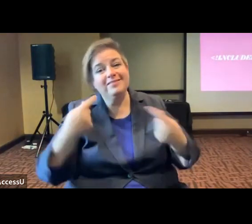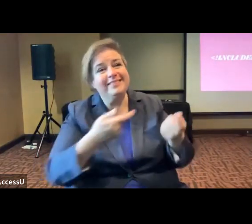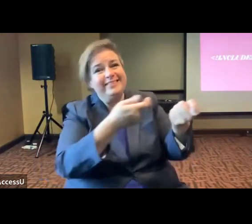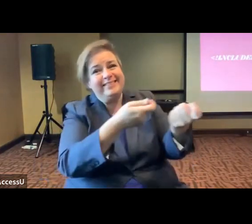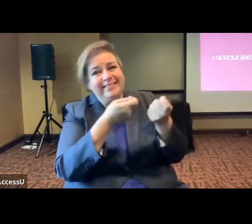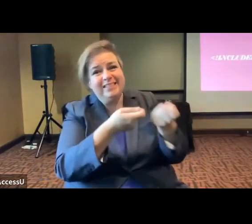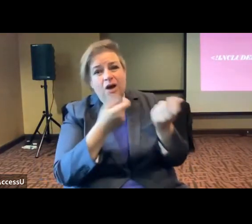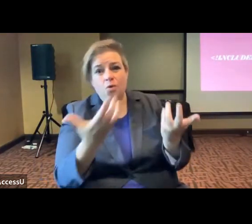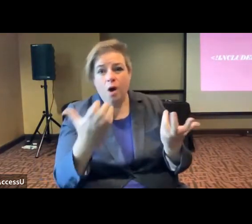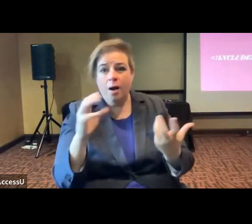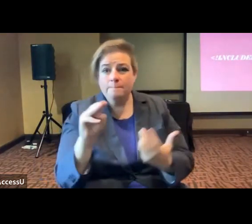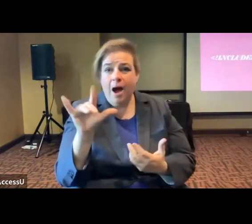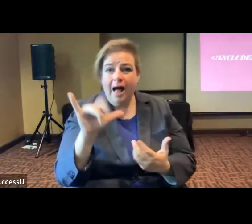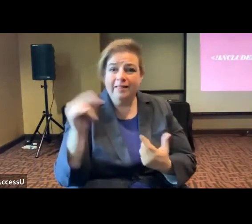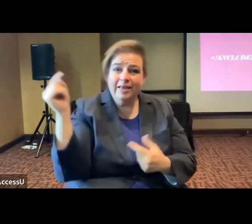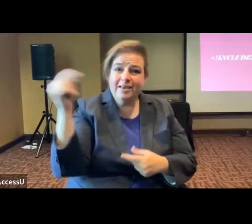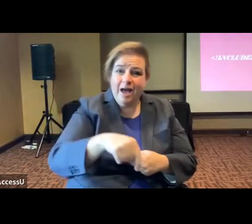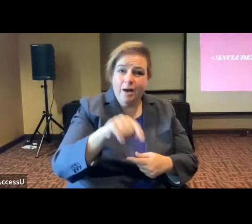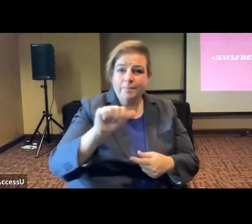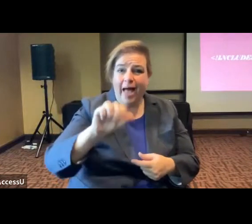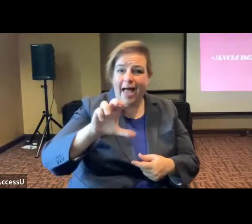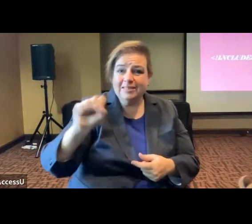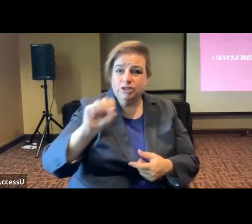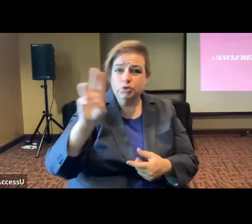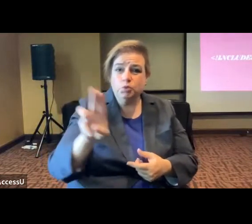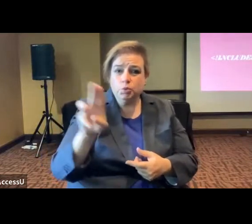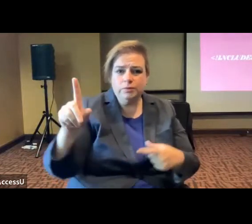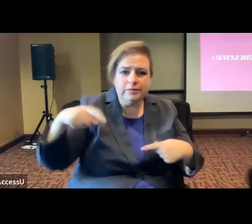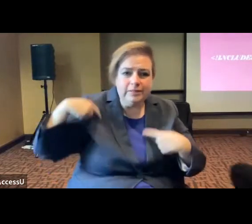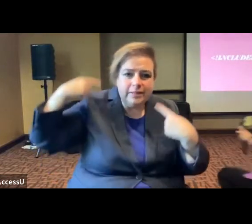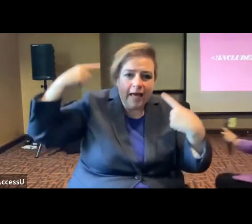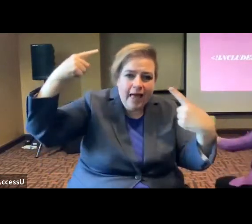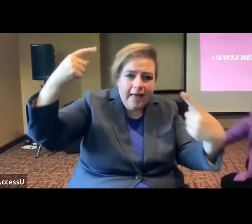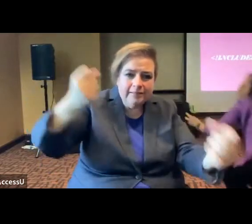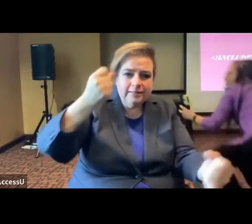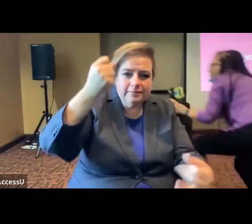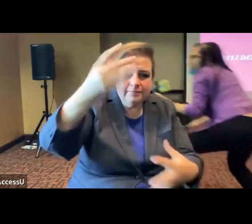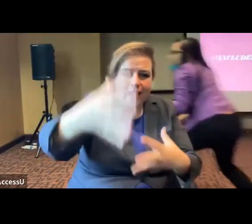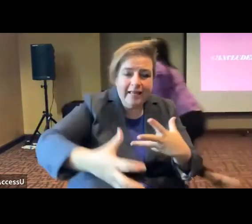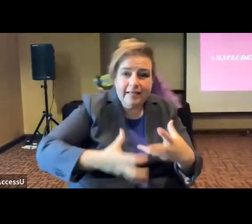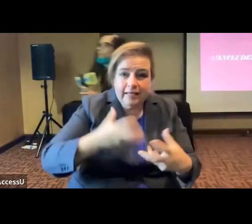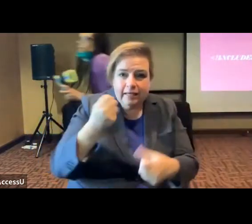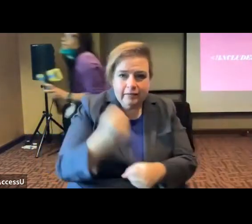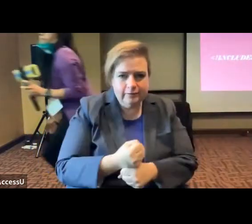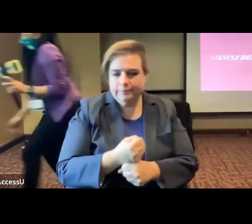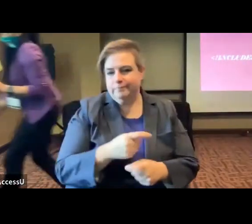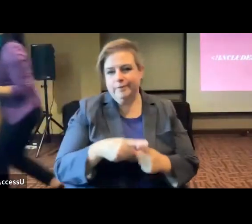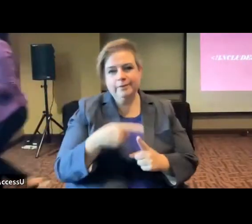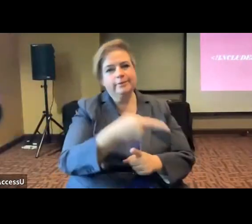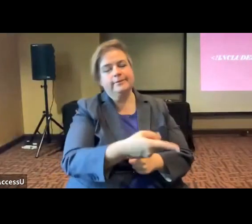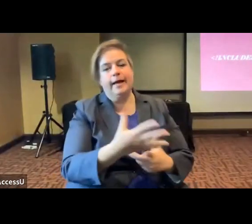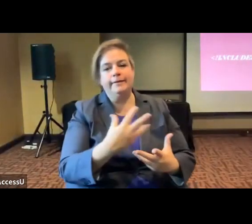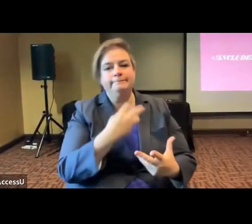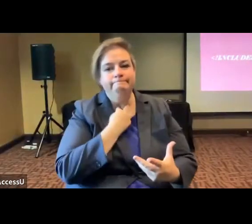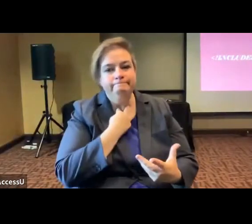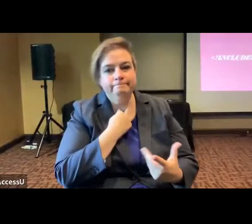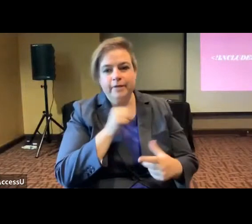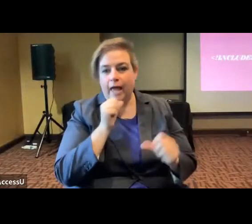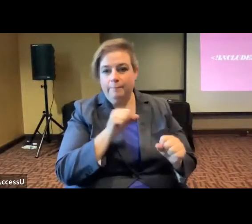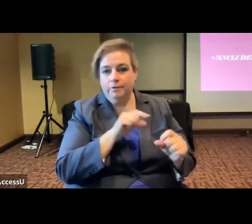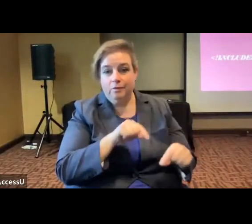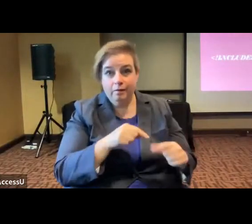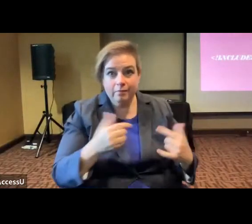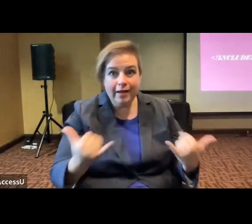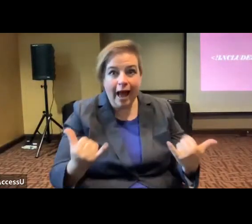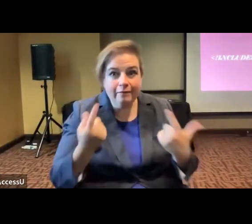come back to AccessU for many, many years, but she hasn't been able to. And the fact that